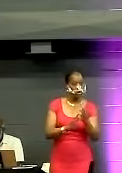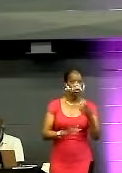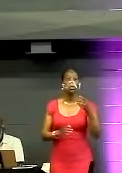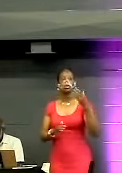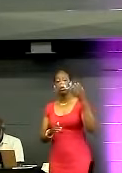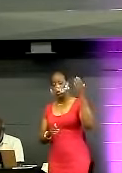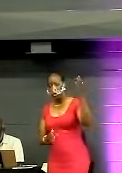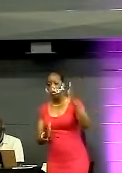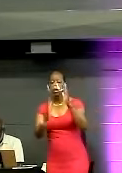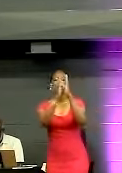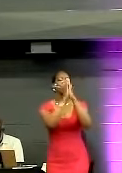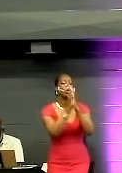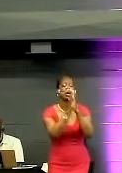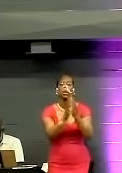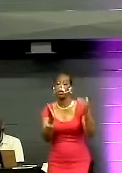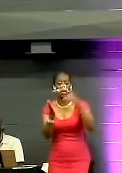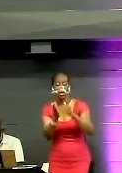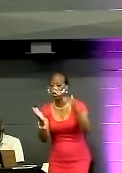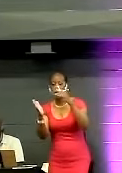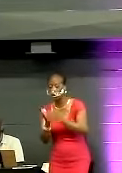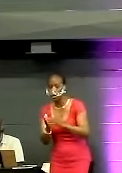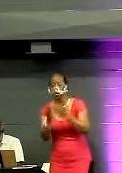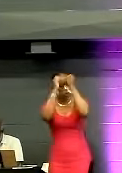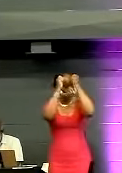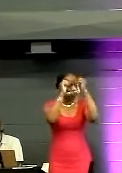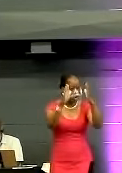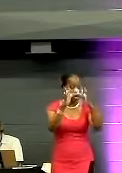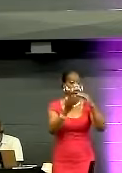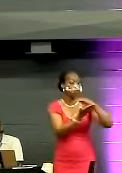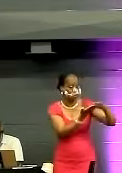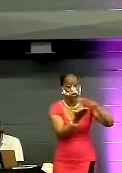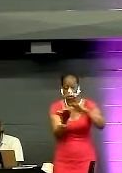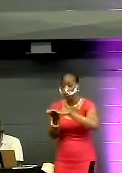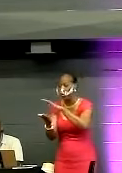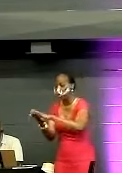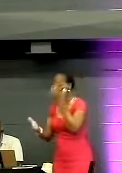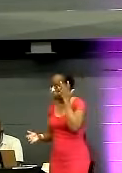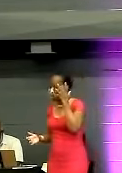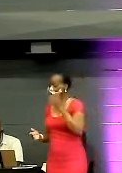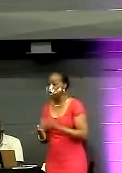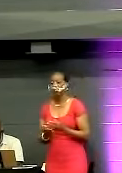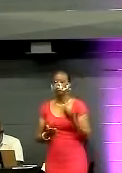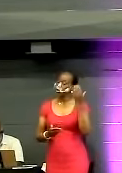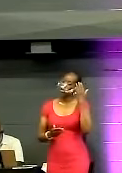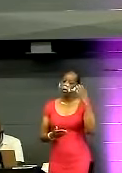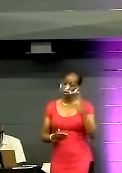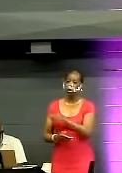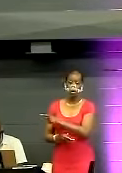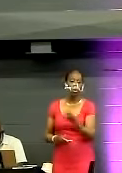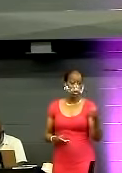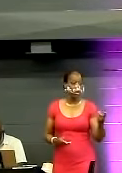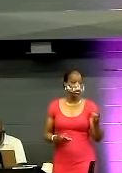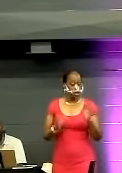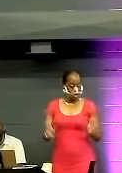over, Father, forgive them, for they don't know what they're doing. The